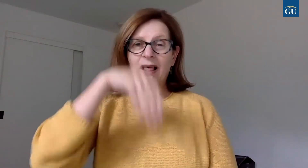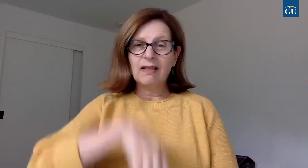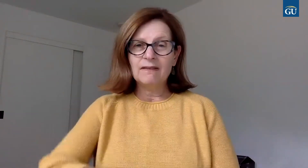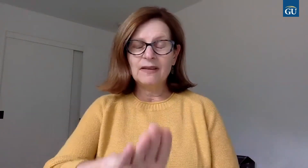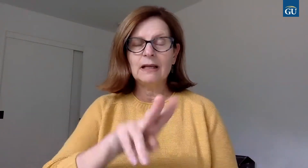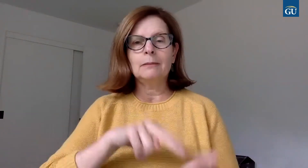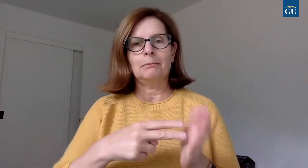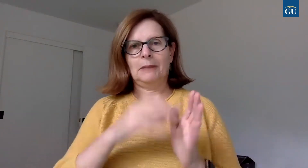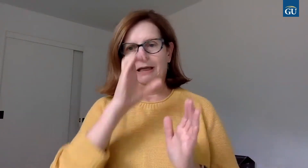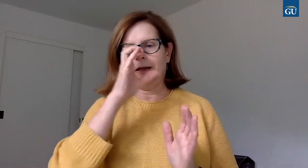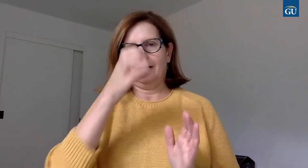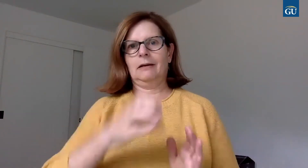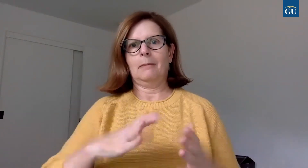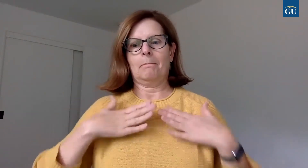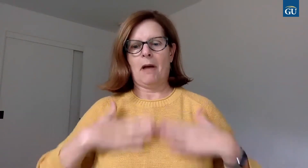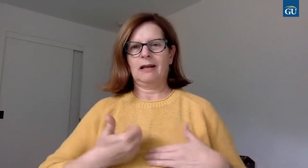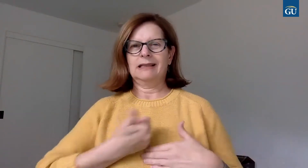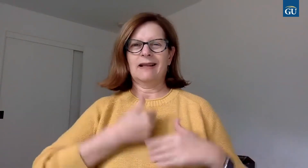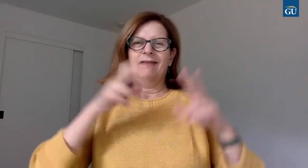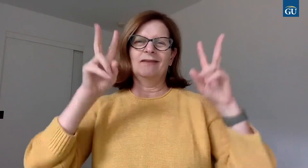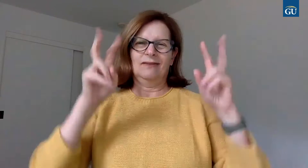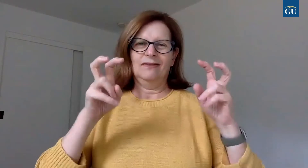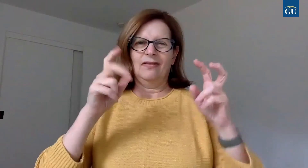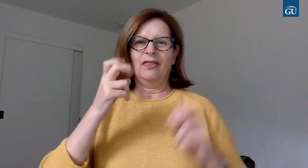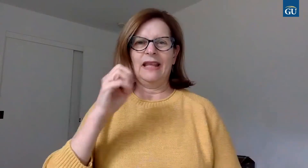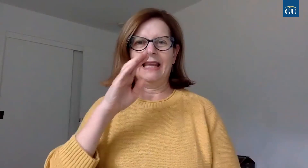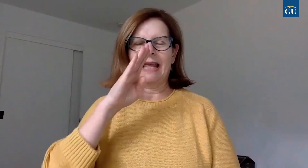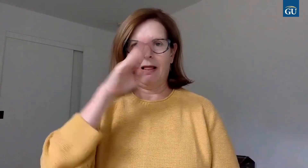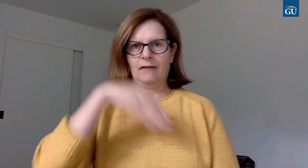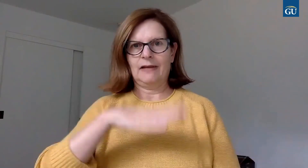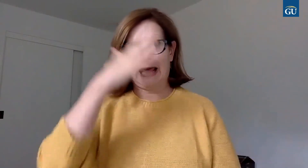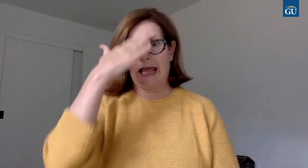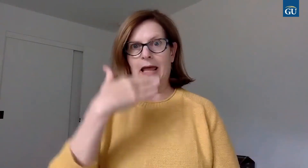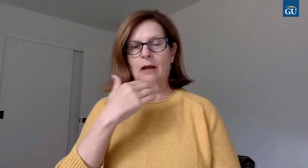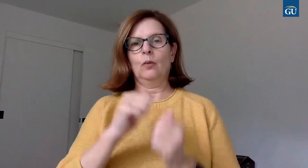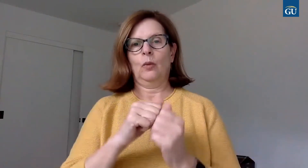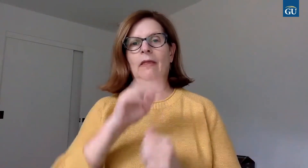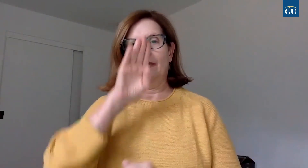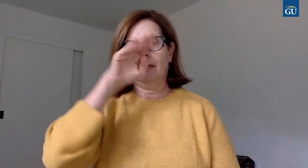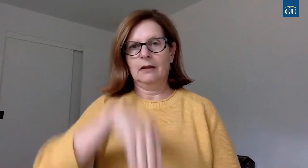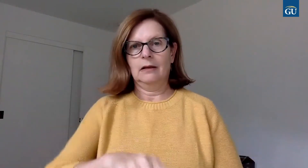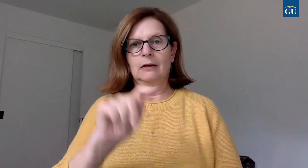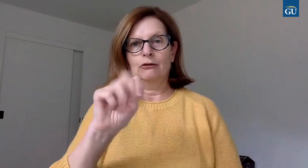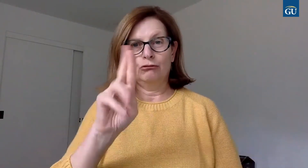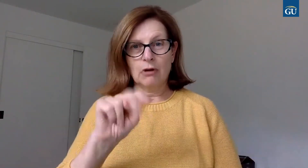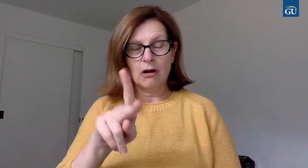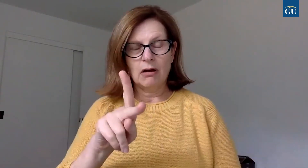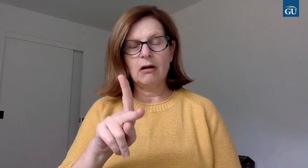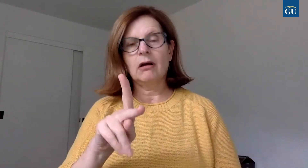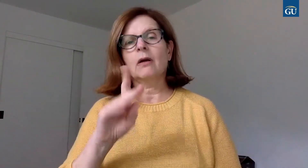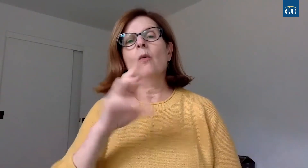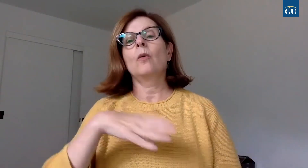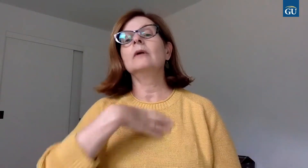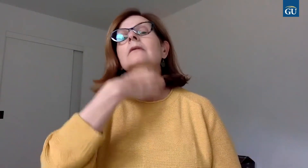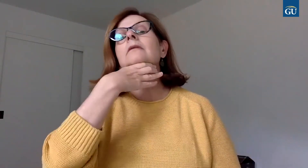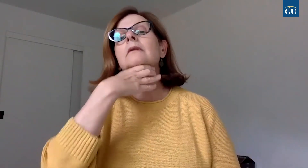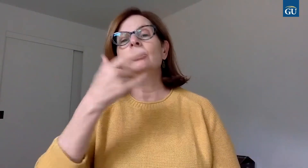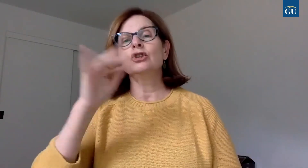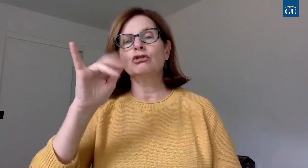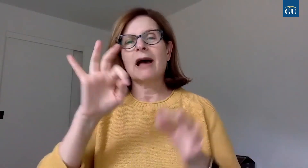For instance, elephant refers to the function of the elephant's head and trunk. Giraffe is also used